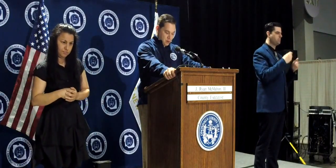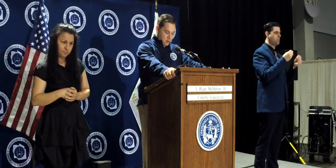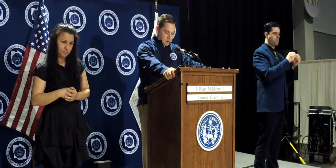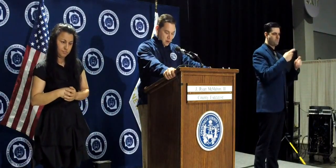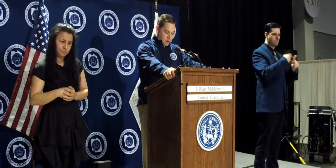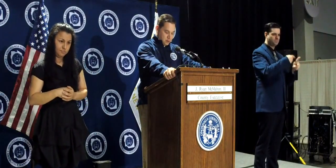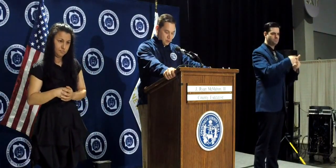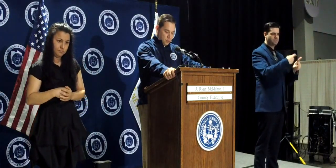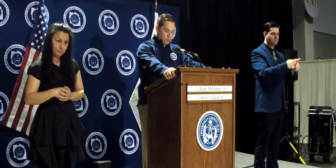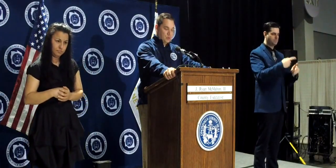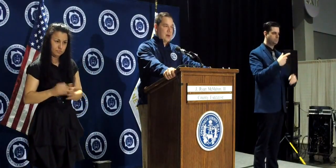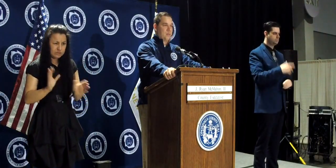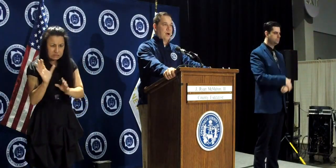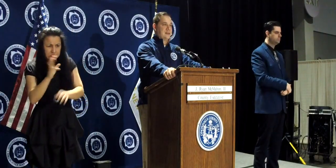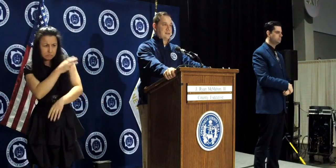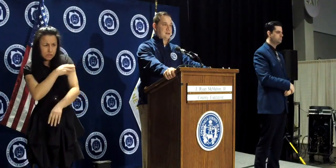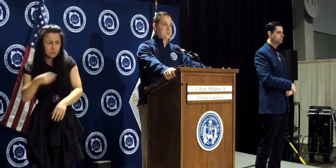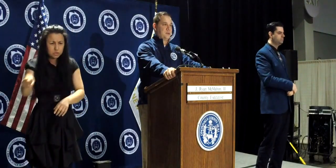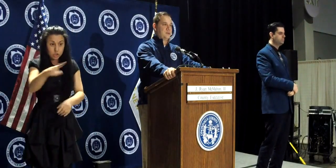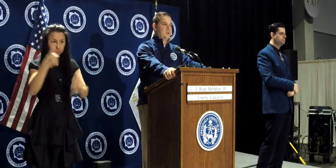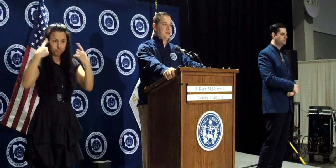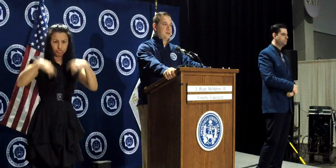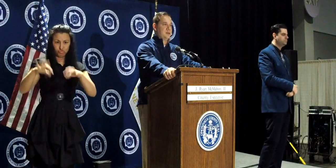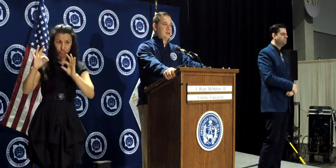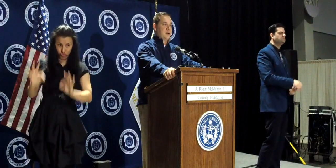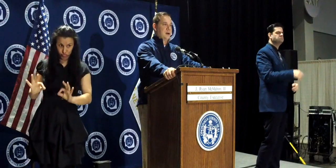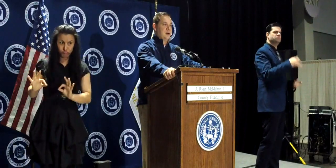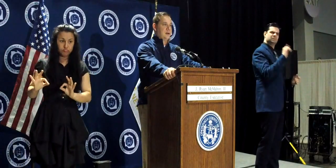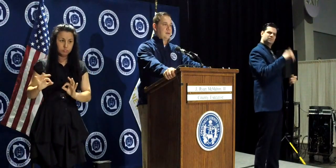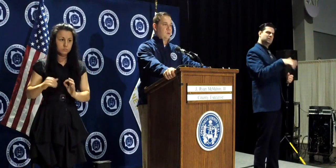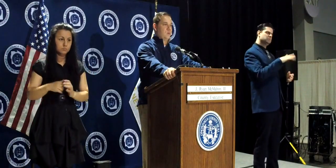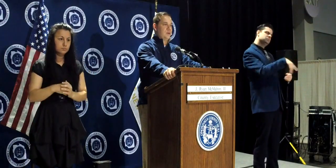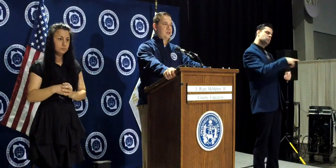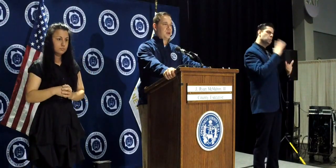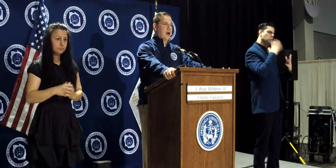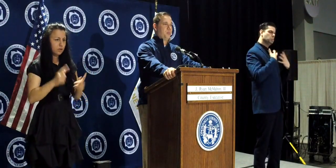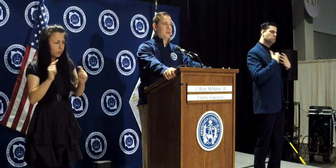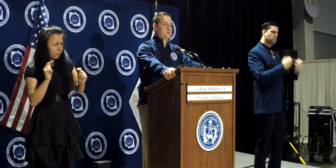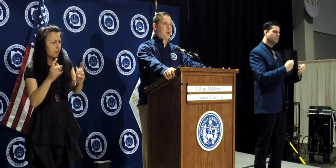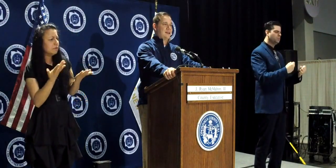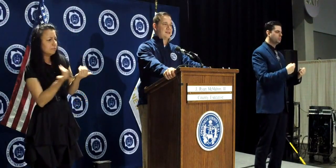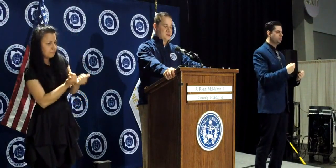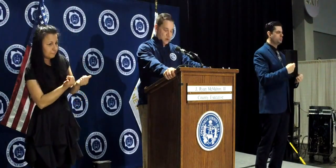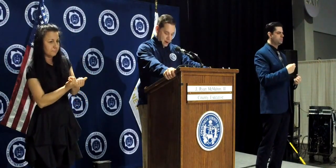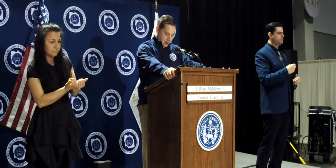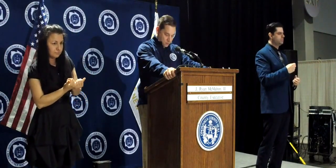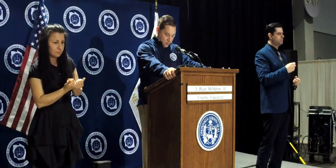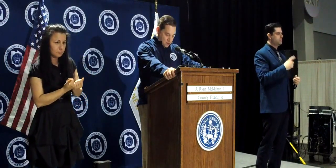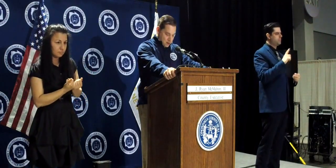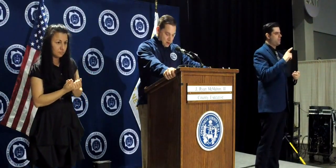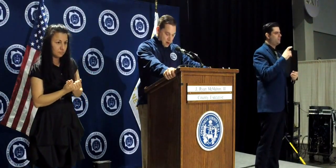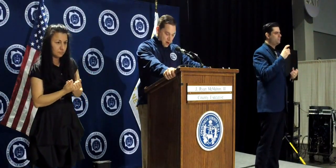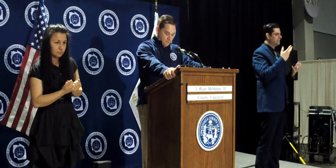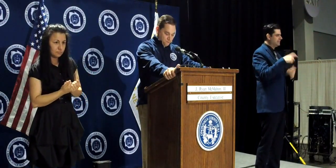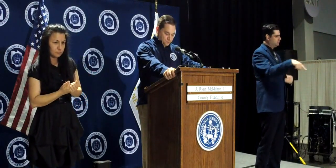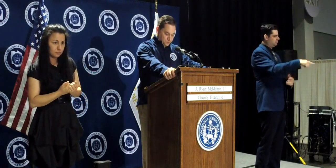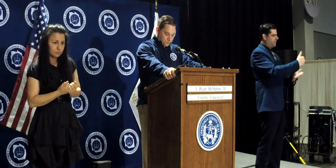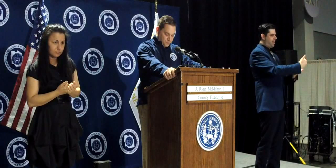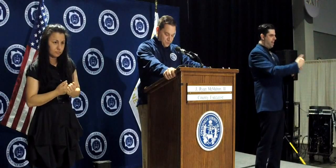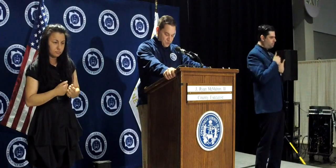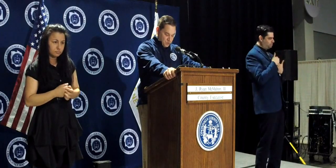let me go through that process, because we need your help in this process right now.